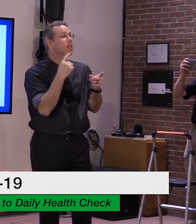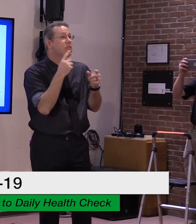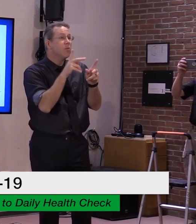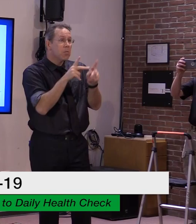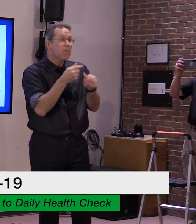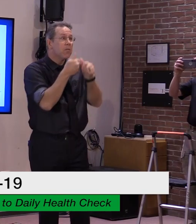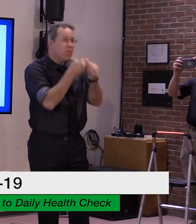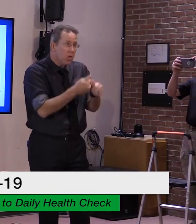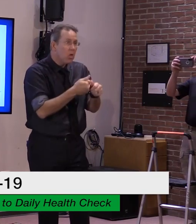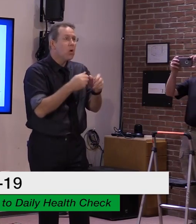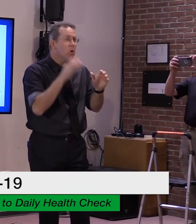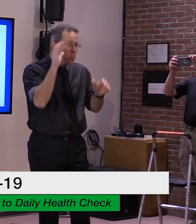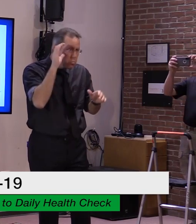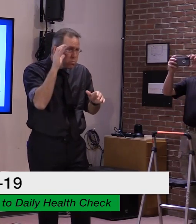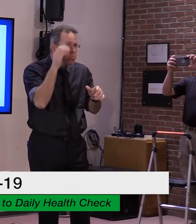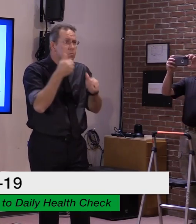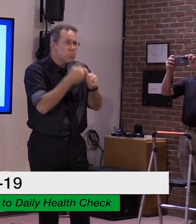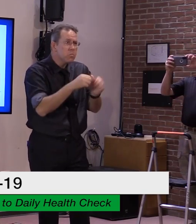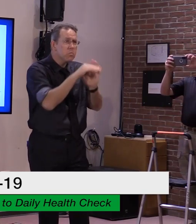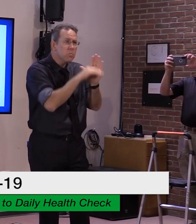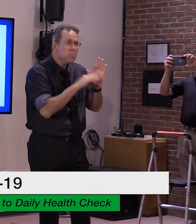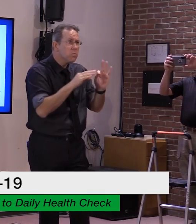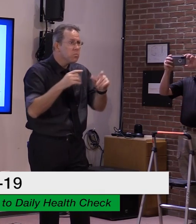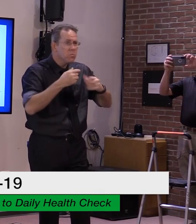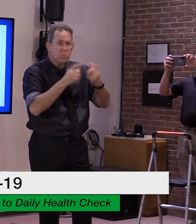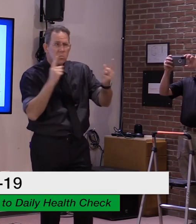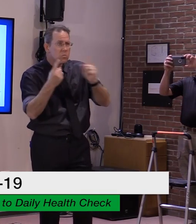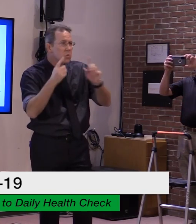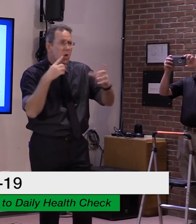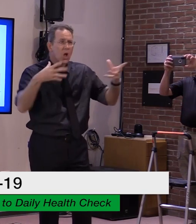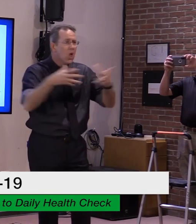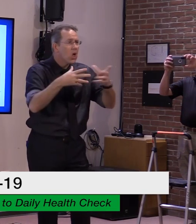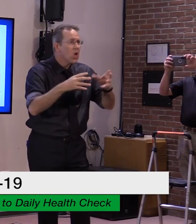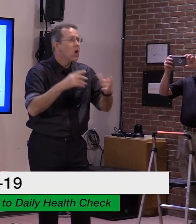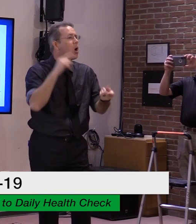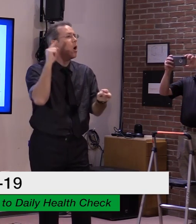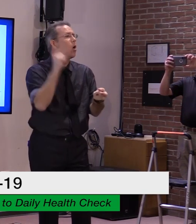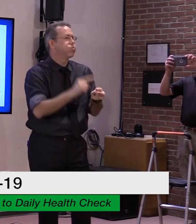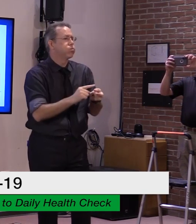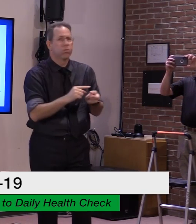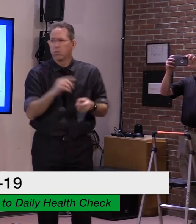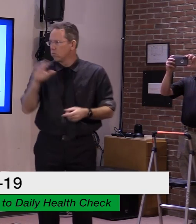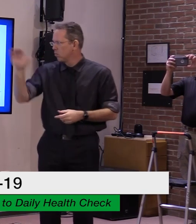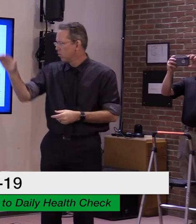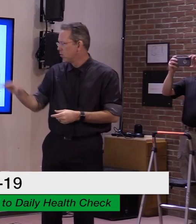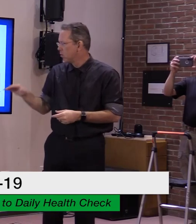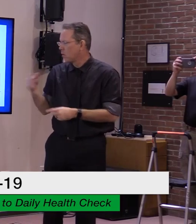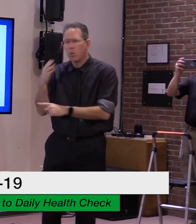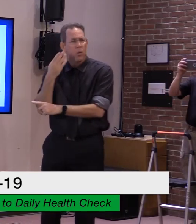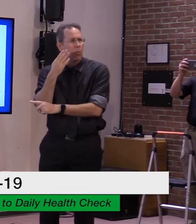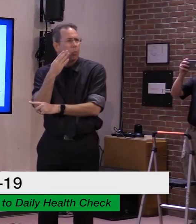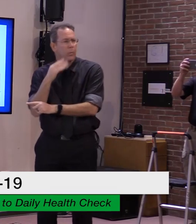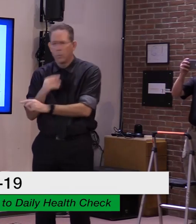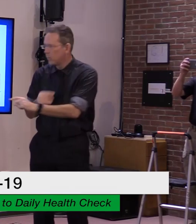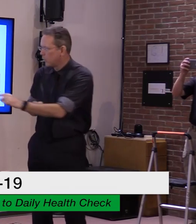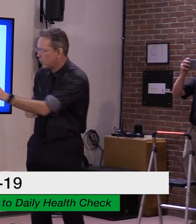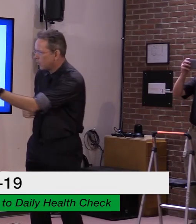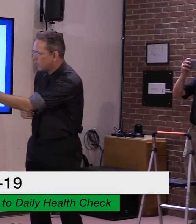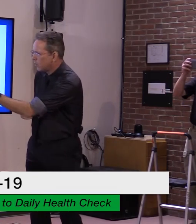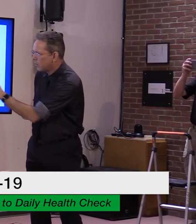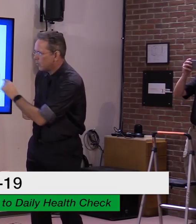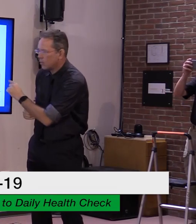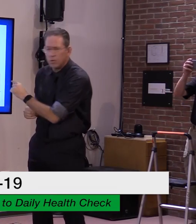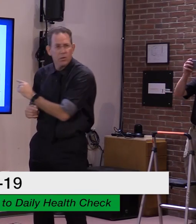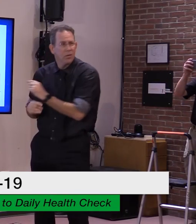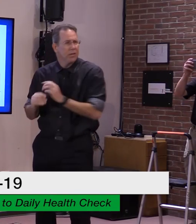impact on us during the weeks ahead we see a case distribution on the next slide that would show what those what that